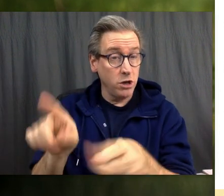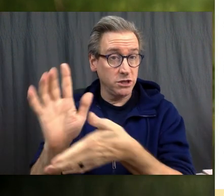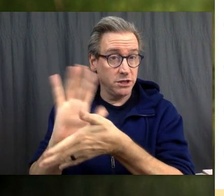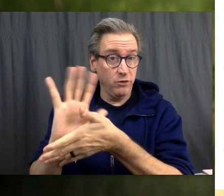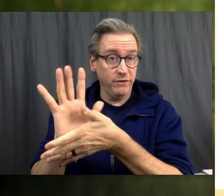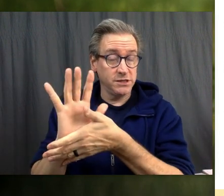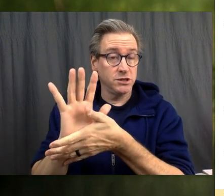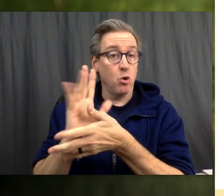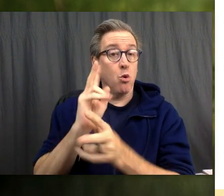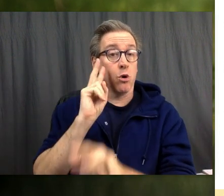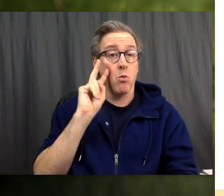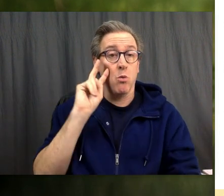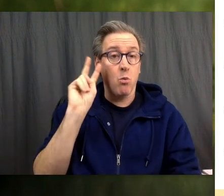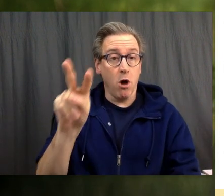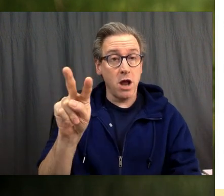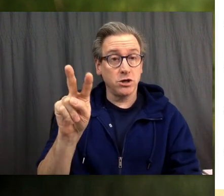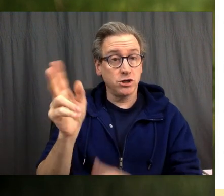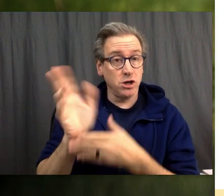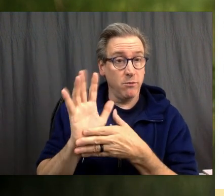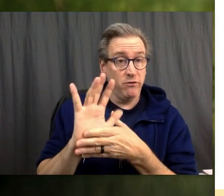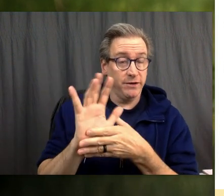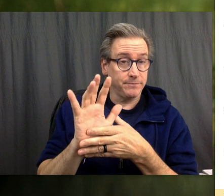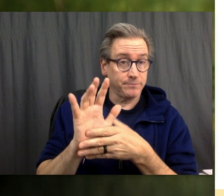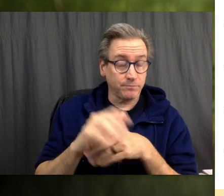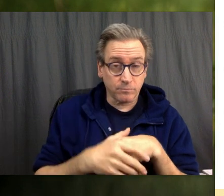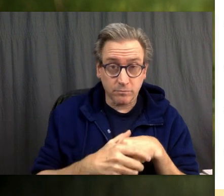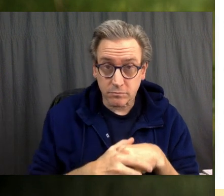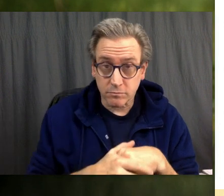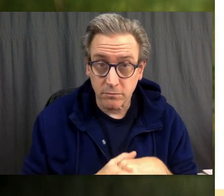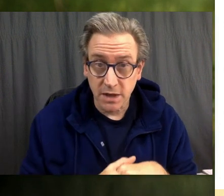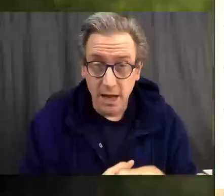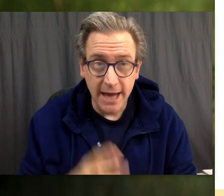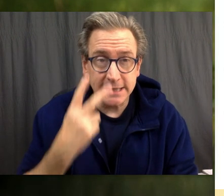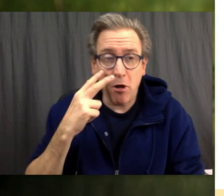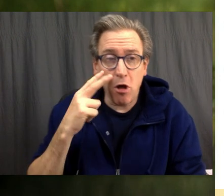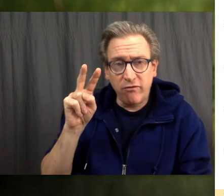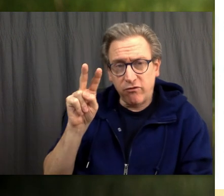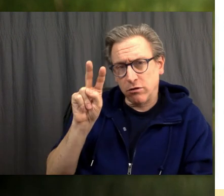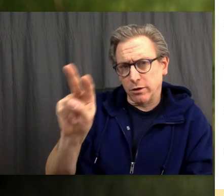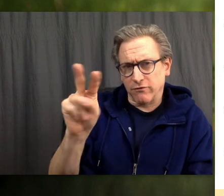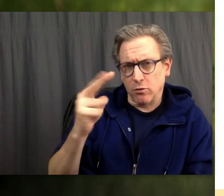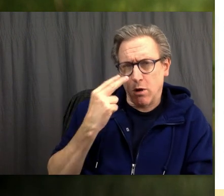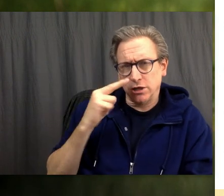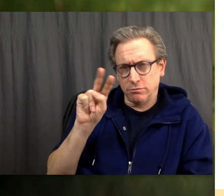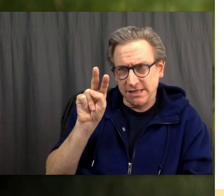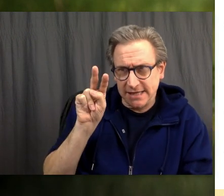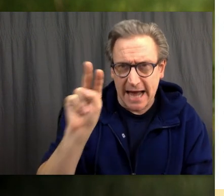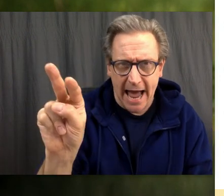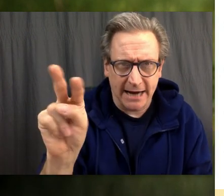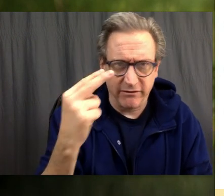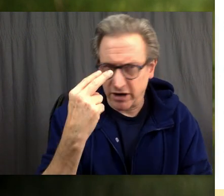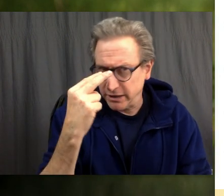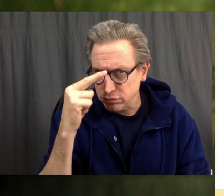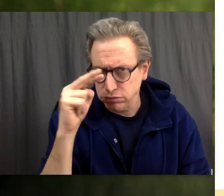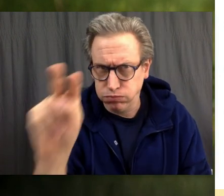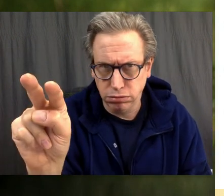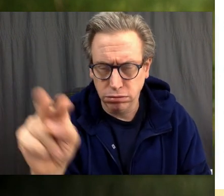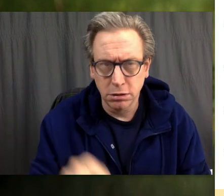go to the movies or watch a movie. And it's palm forward for watch because it's active,